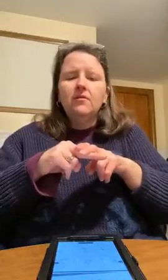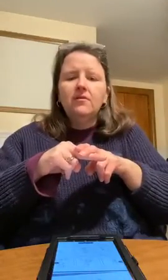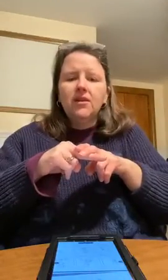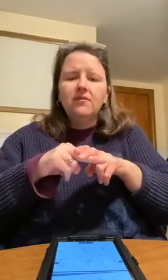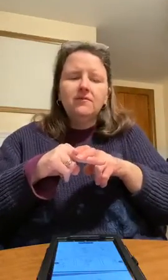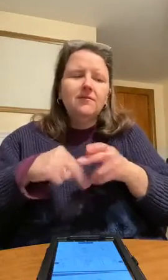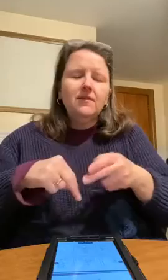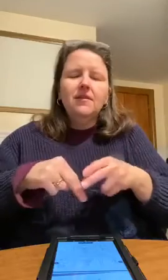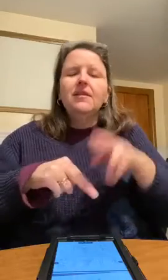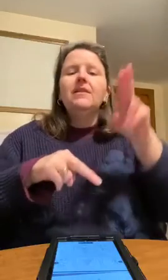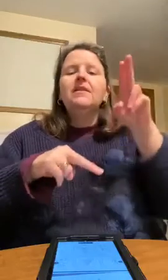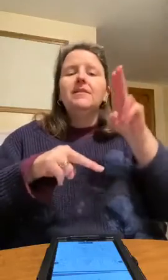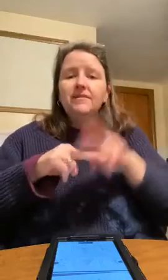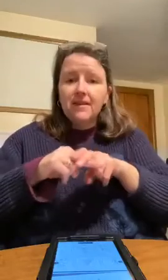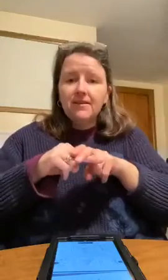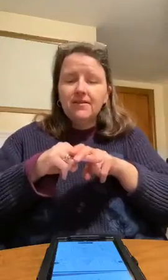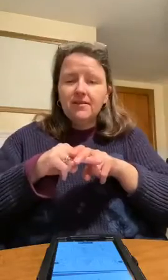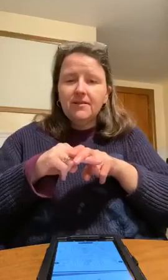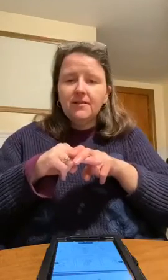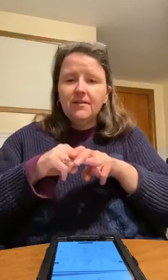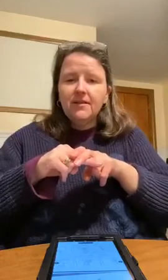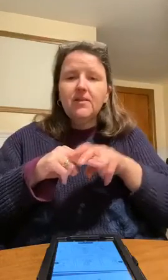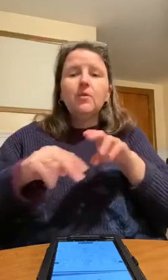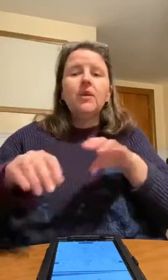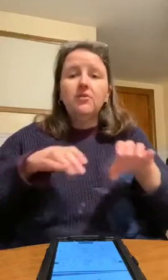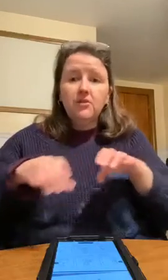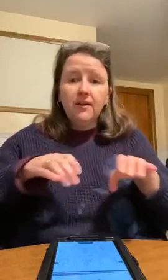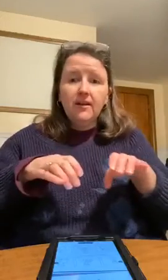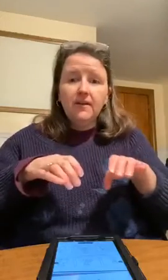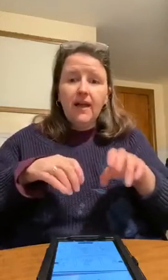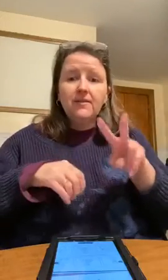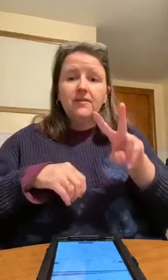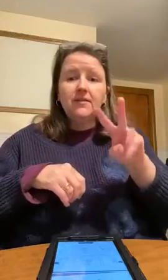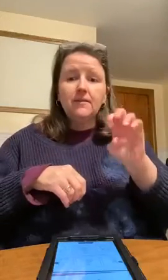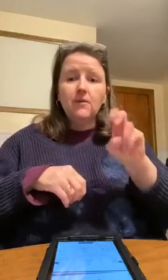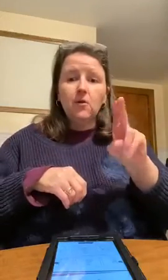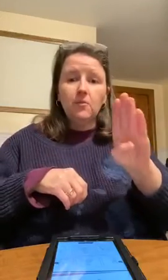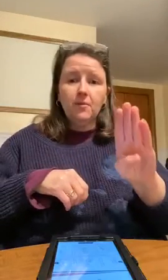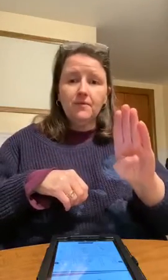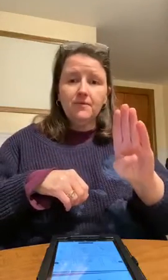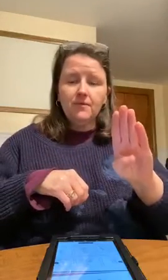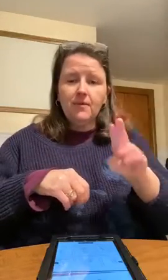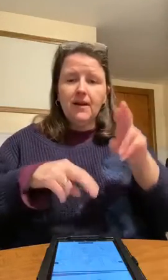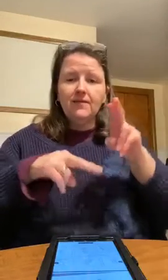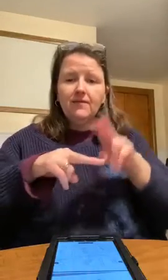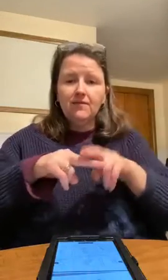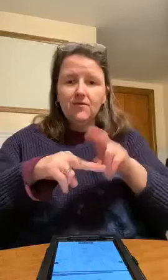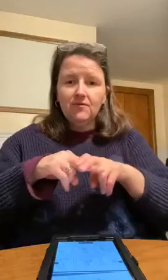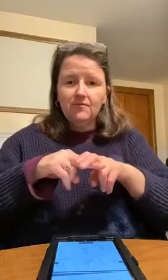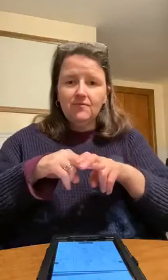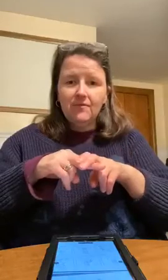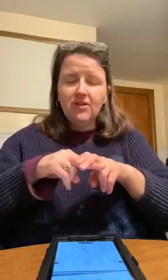Chair. Sit is what you're doing. That's the verb. Okay. That's